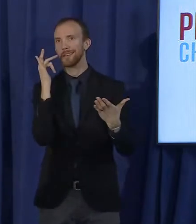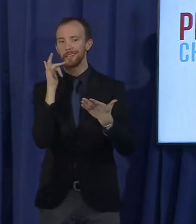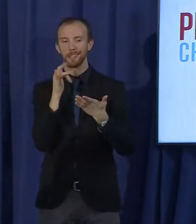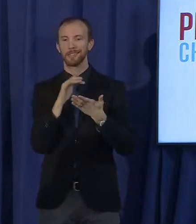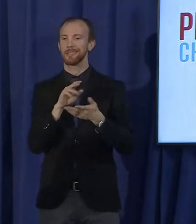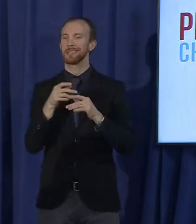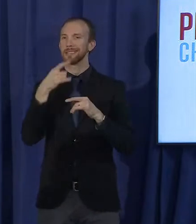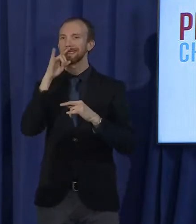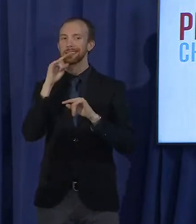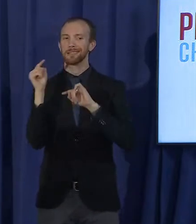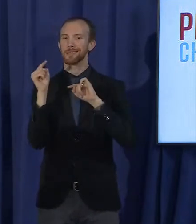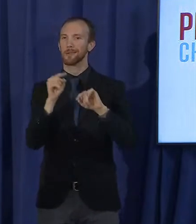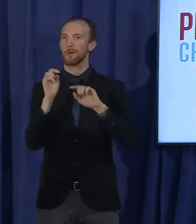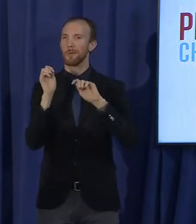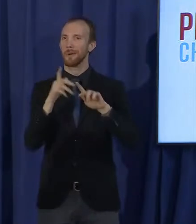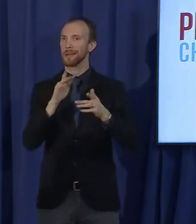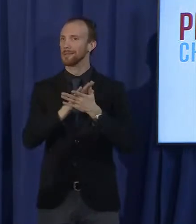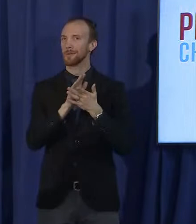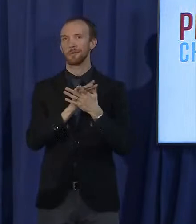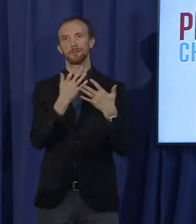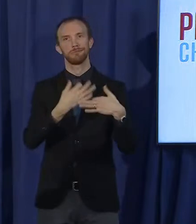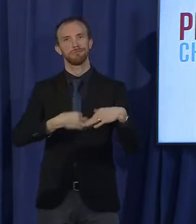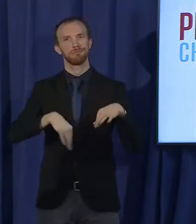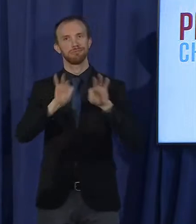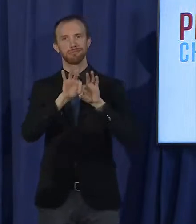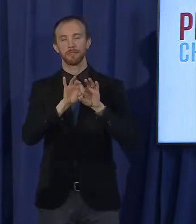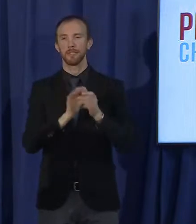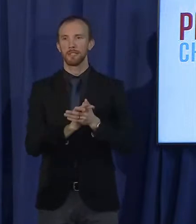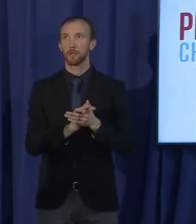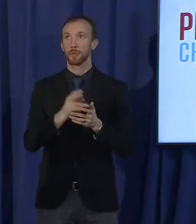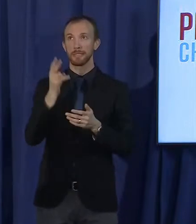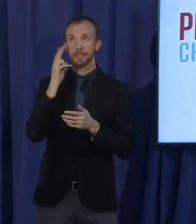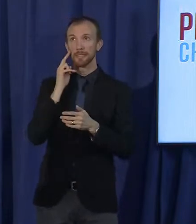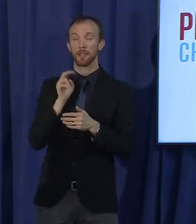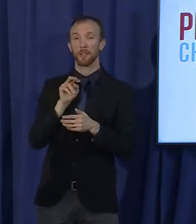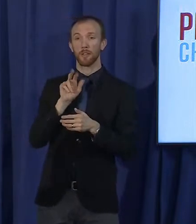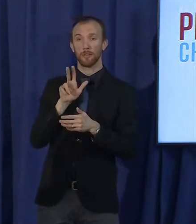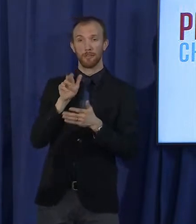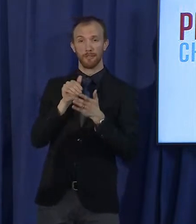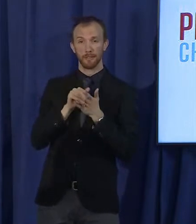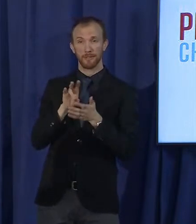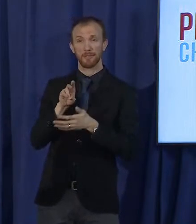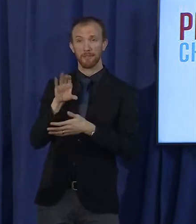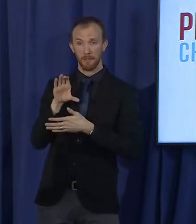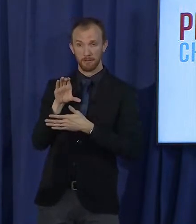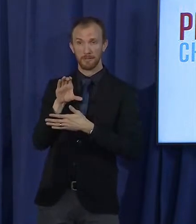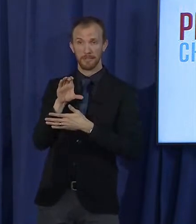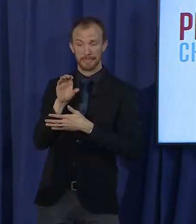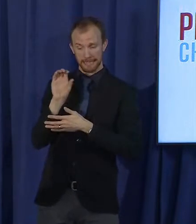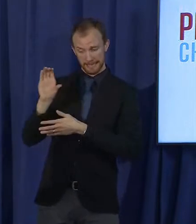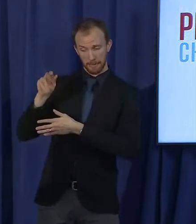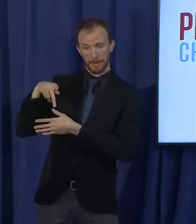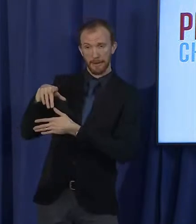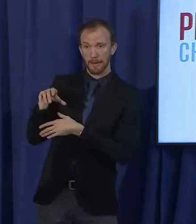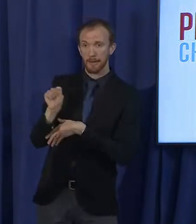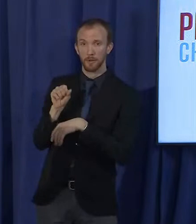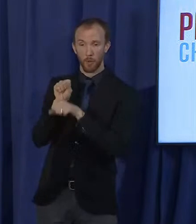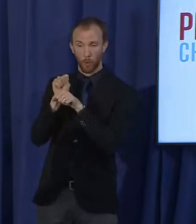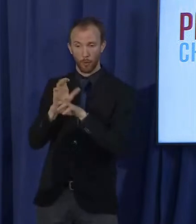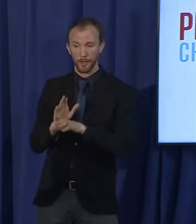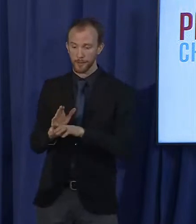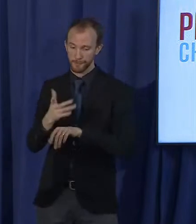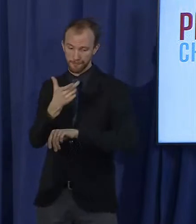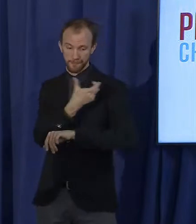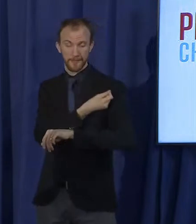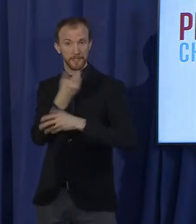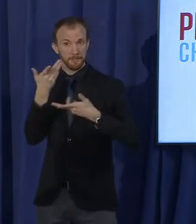So already there have been more than 3,700 CPS employees who have either been vaccinated or been